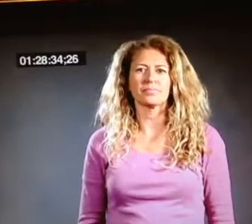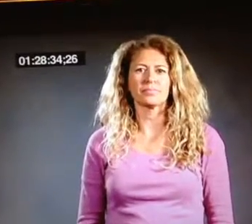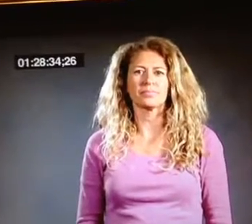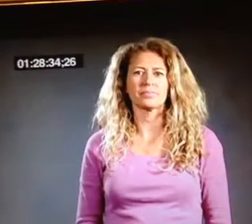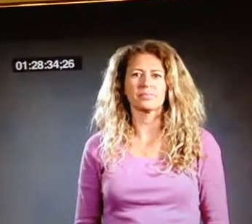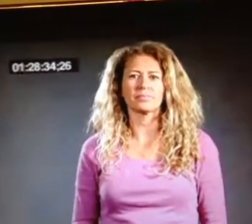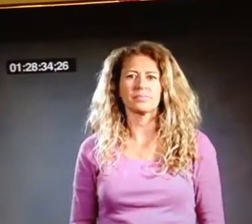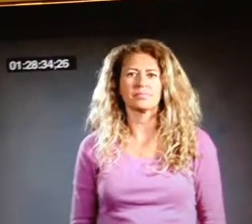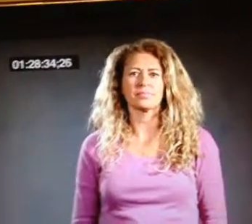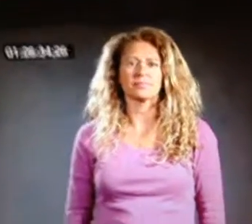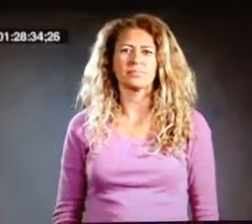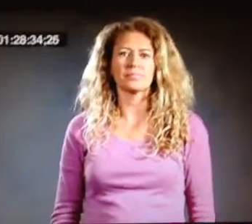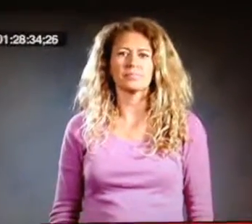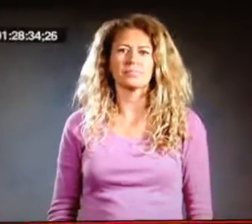put a fence around the garden.